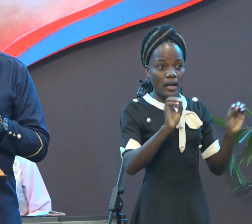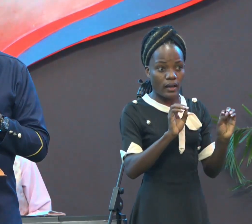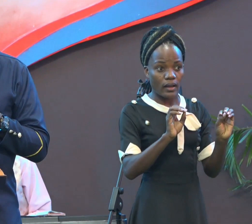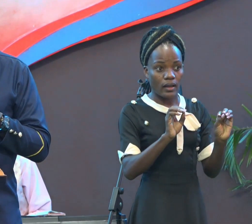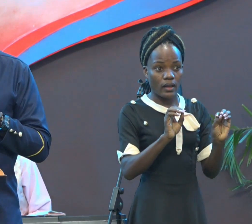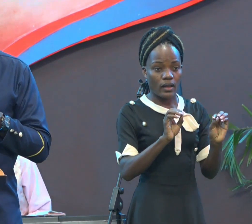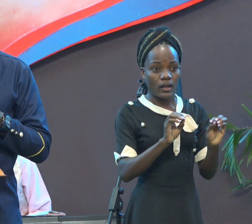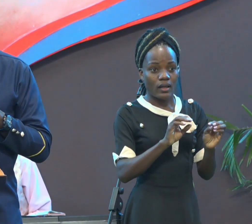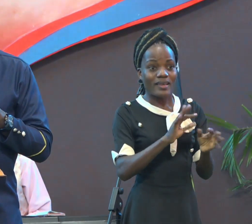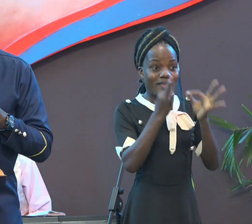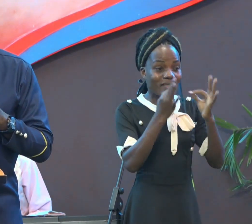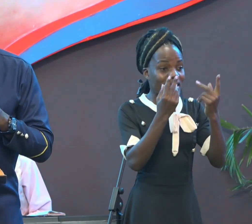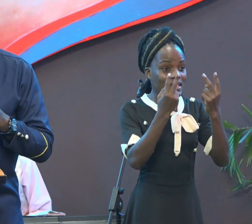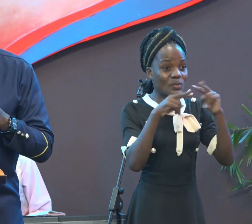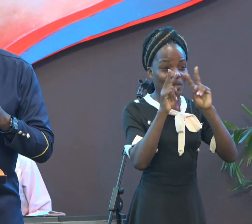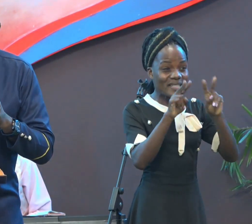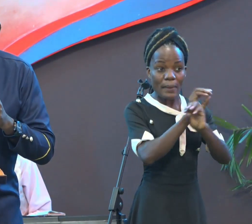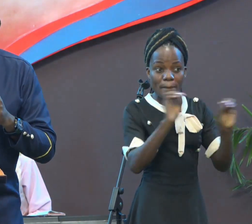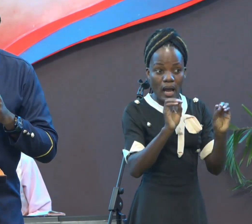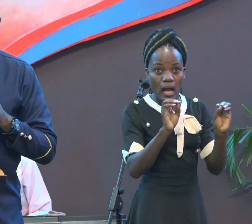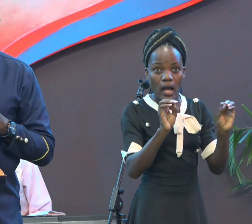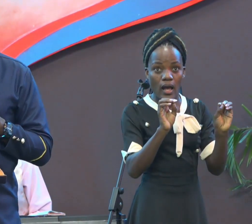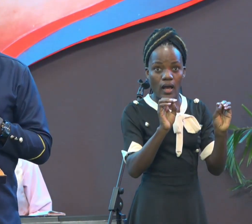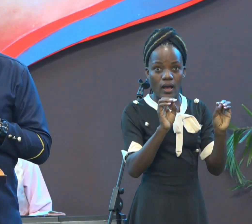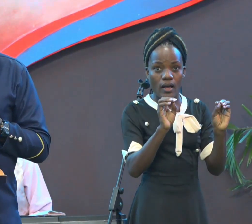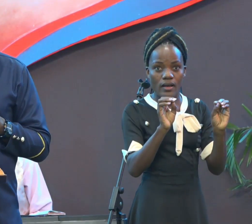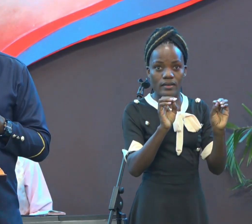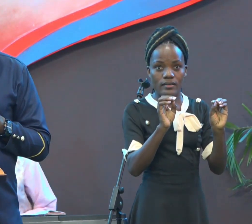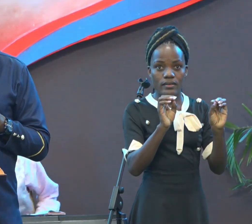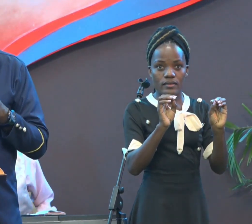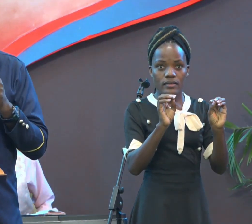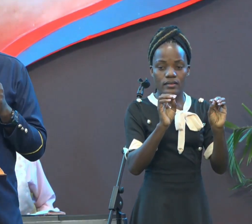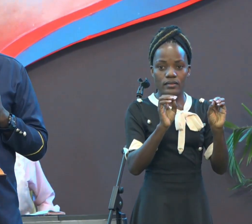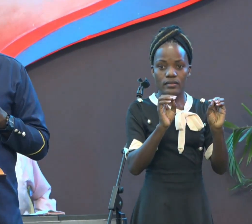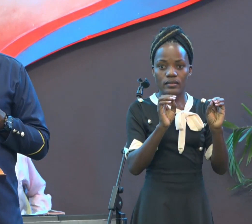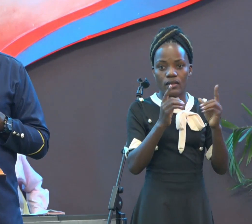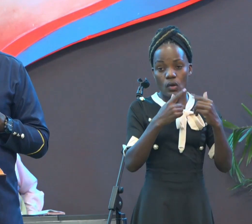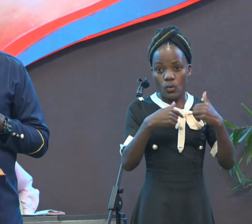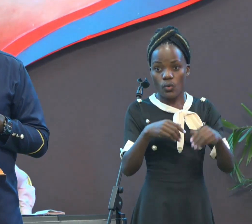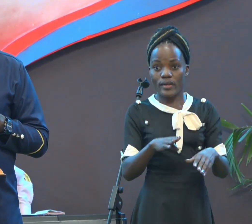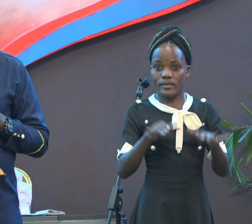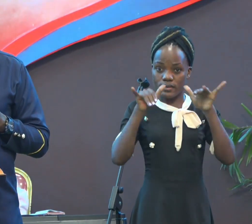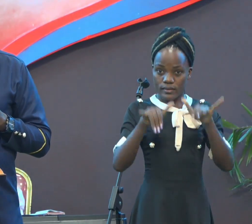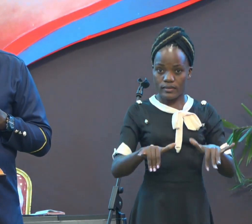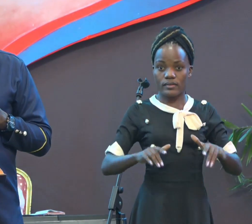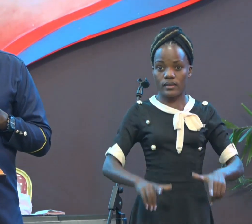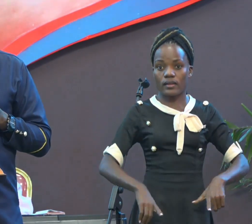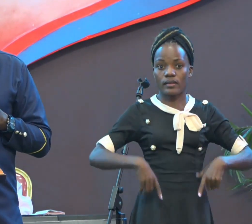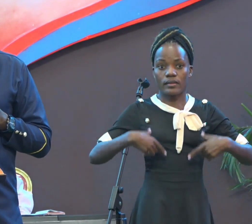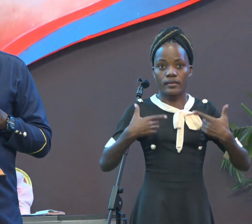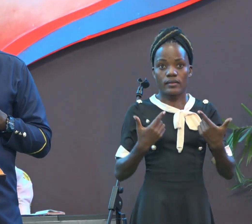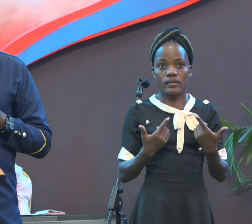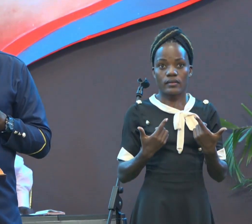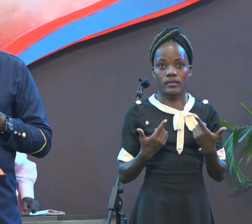unseen. Fena twatula ebitakola bitya ebitalabika. The unseen. Mwetubeerera abalamu. Is where we live.